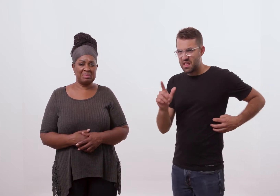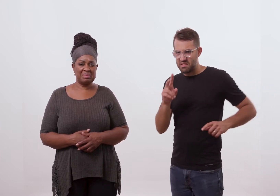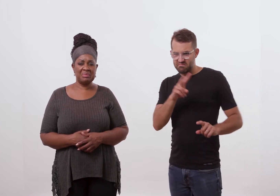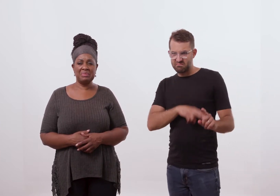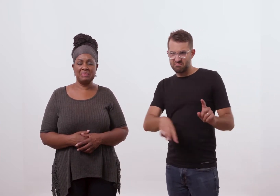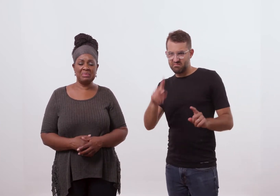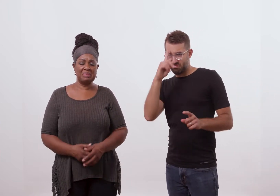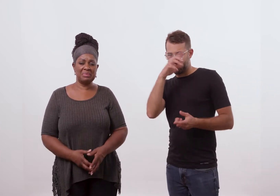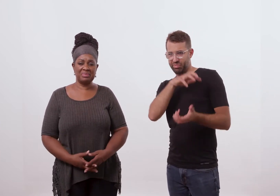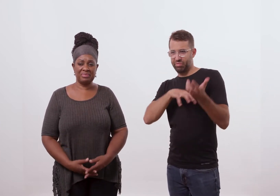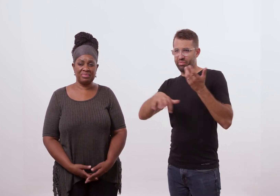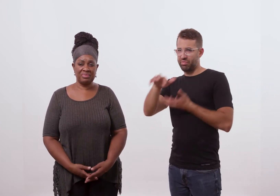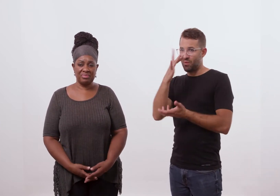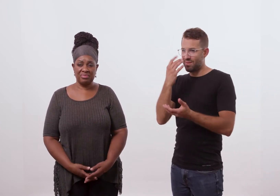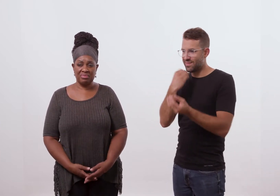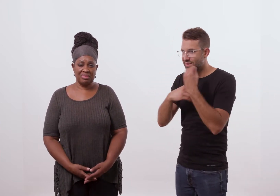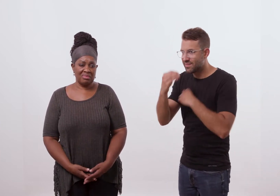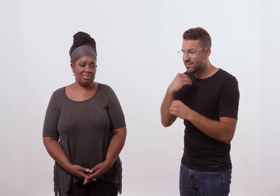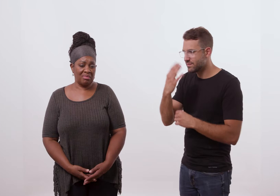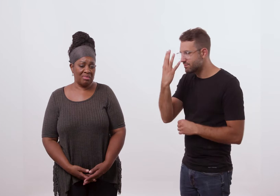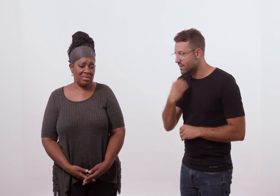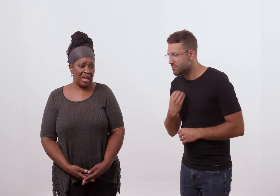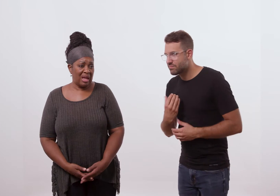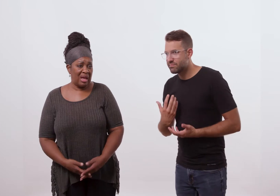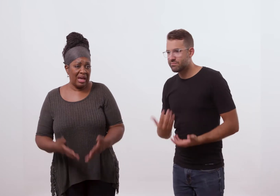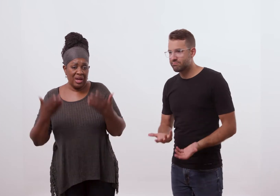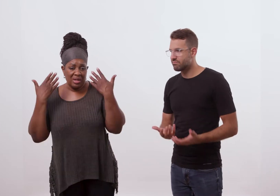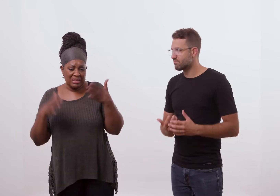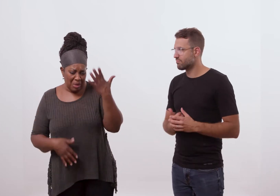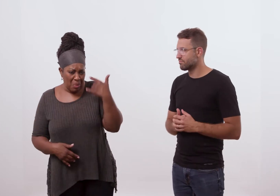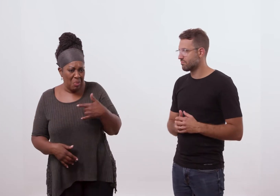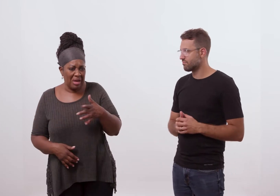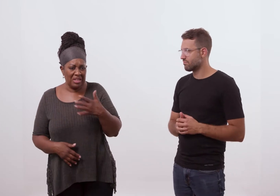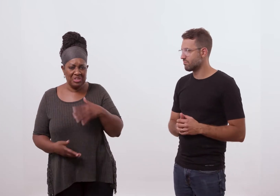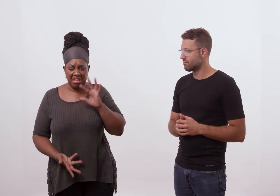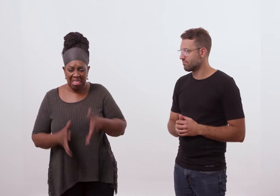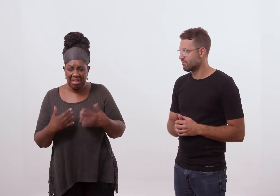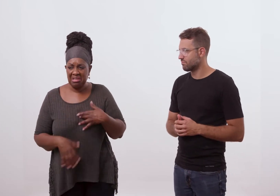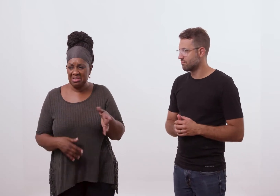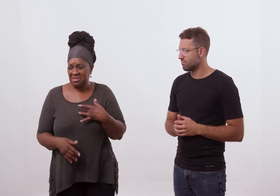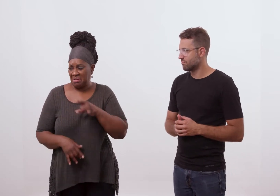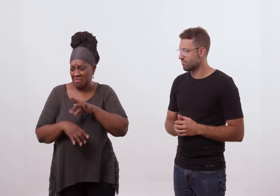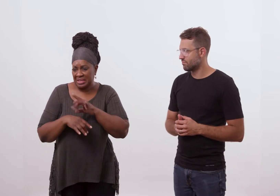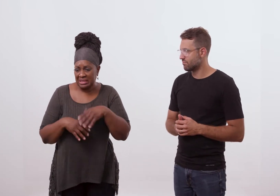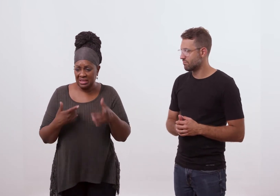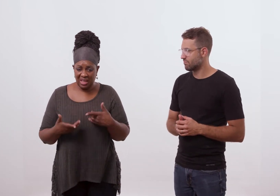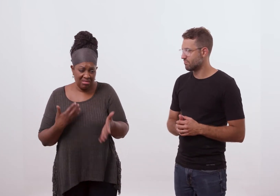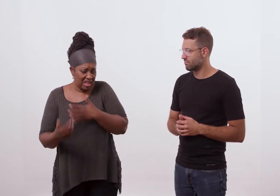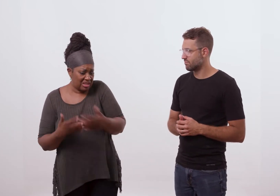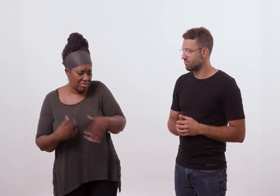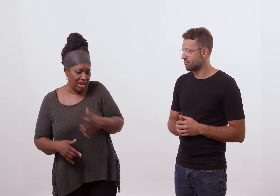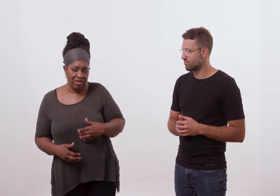or sleep. I don't see why she's making such a fuss. Just because they've recognized doesn't mean they must remain life